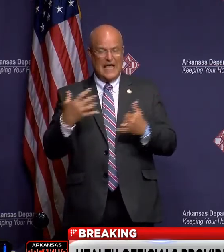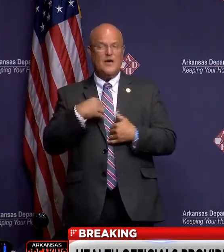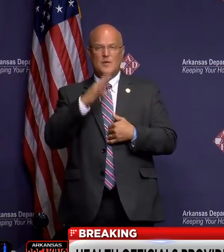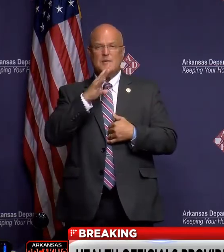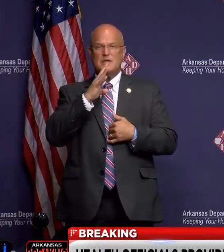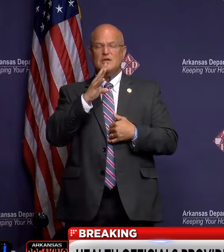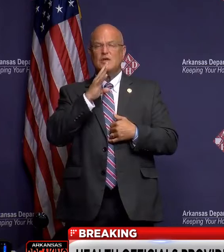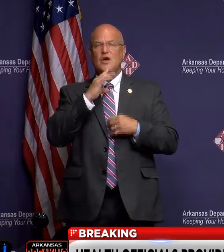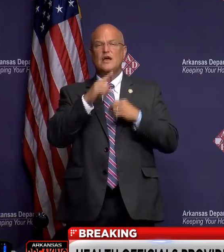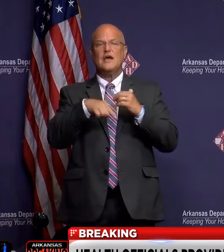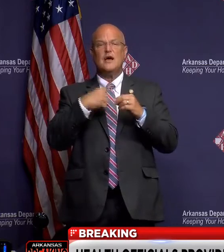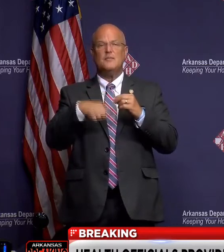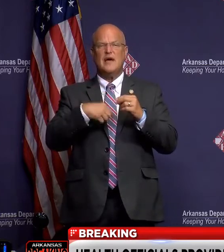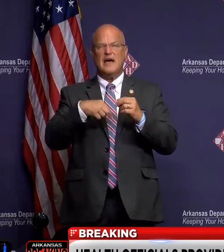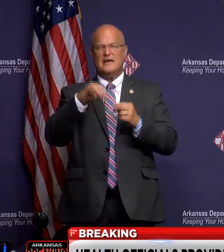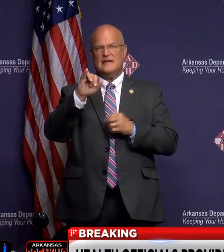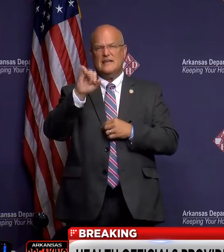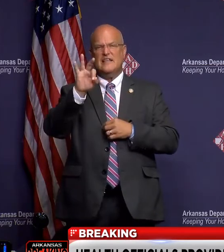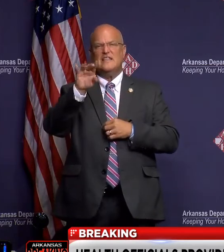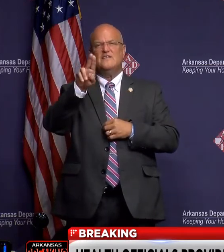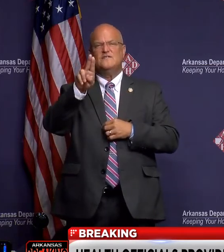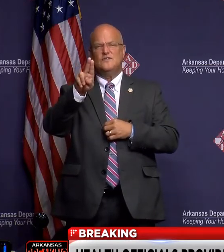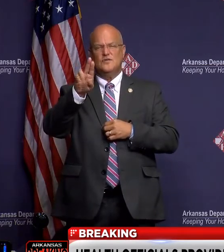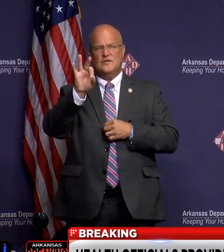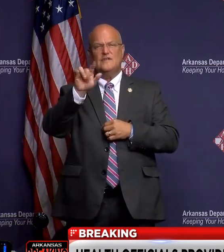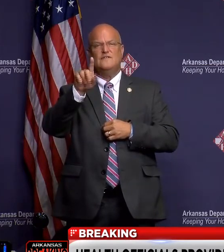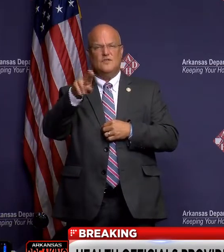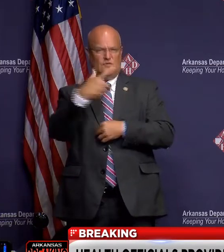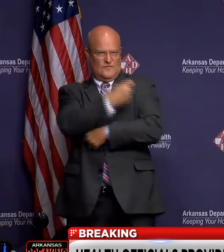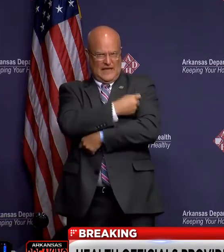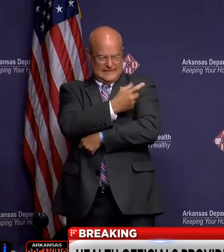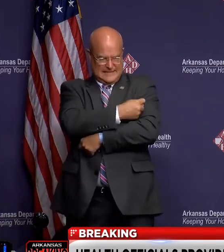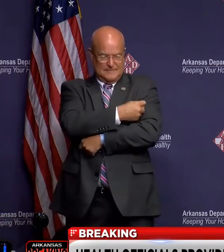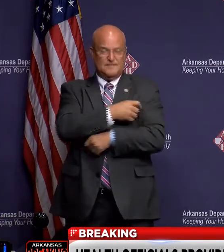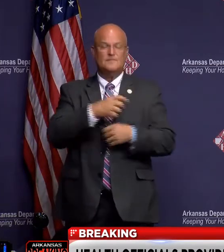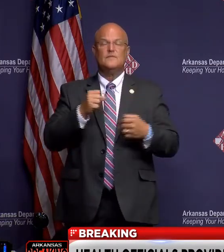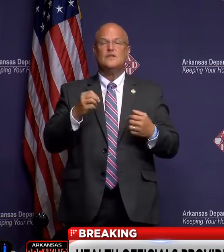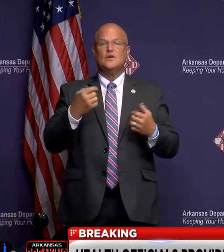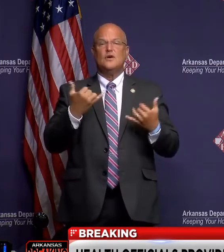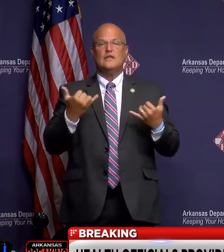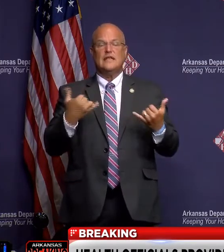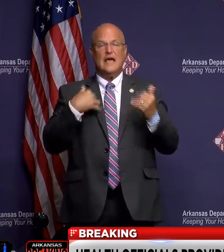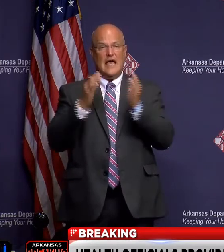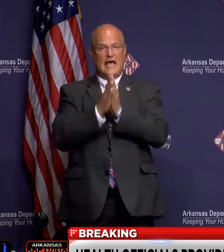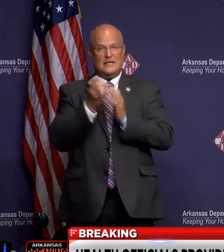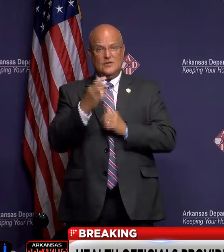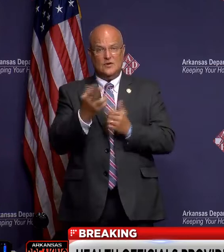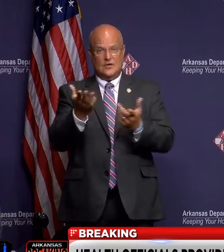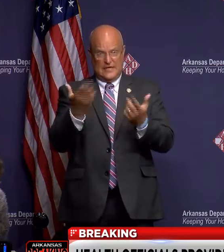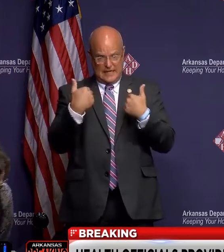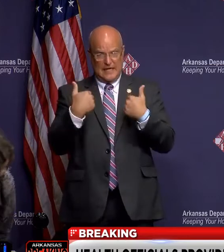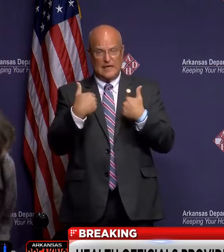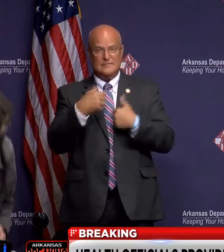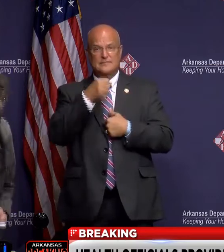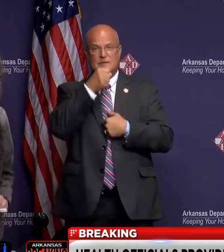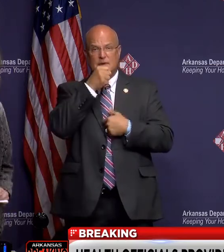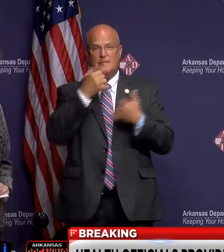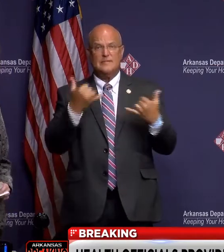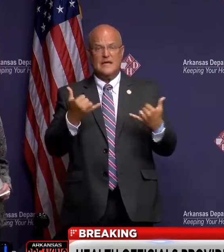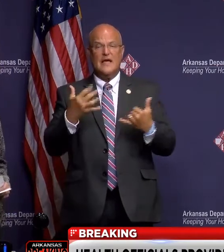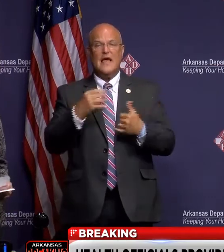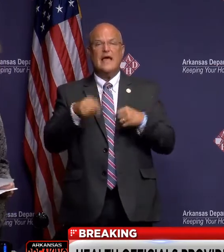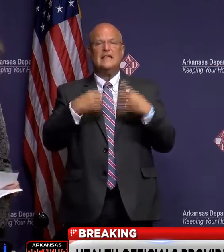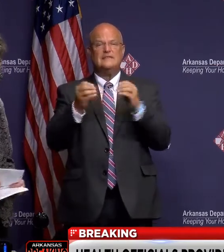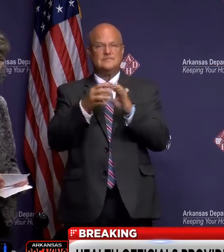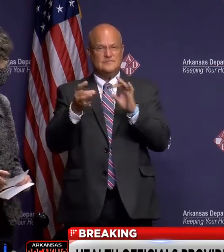be talking about influenza vaccines. So I will ask her to come to the mic and